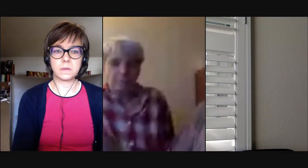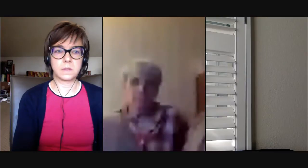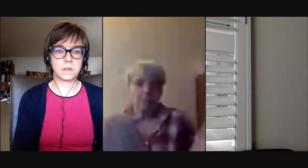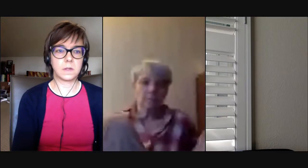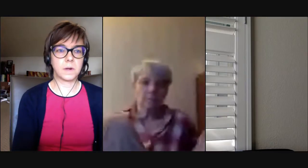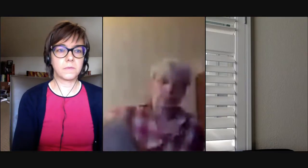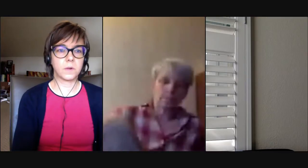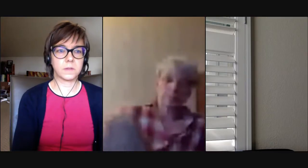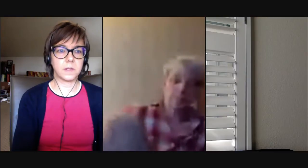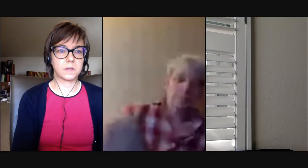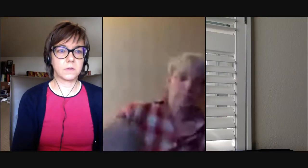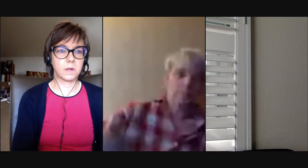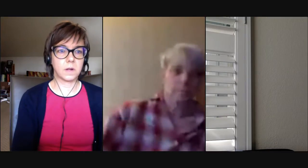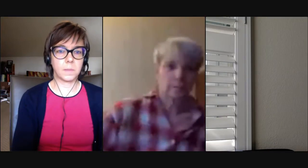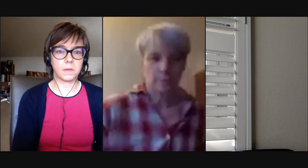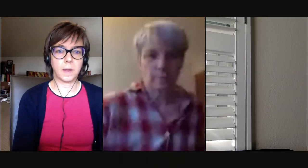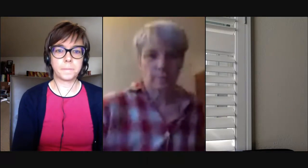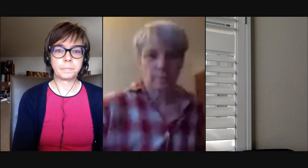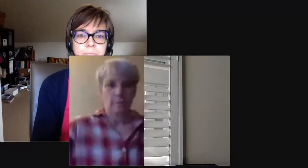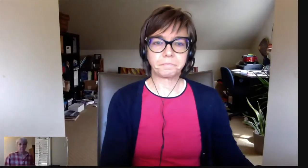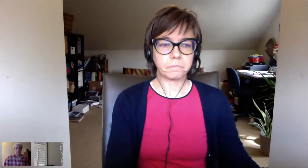see. I'm gonna focus my screen. How about that?